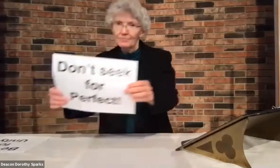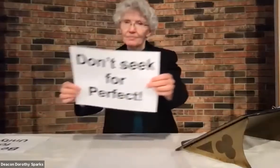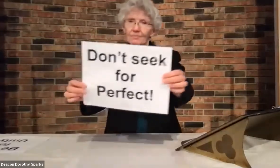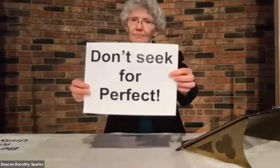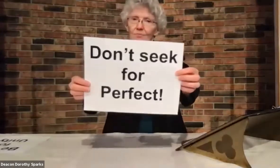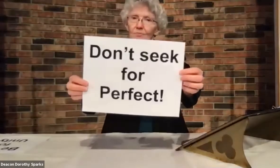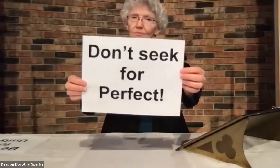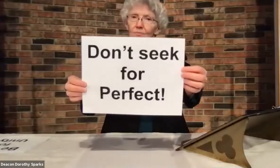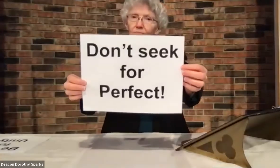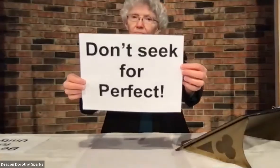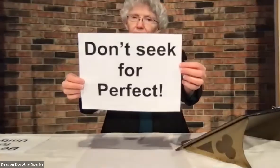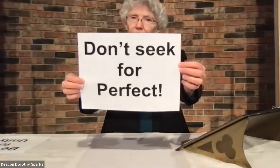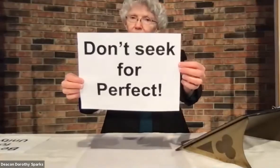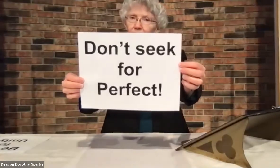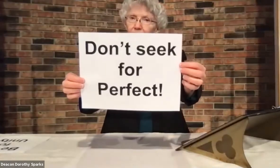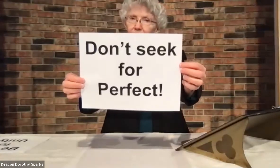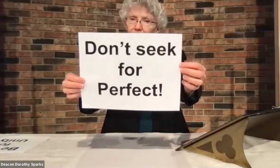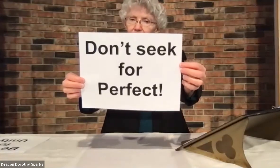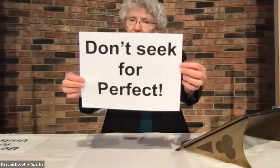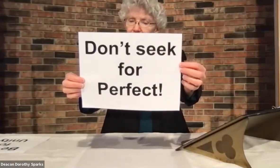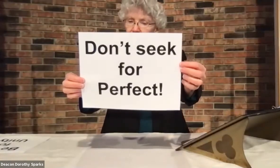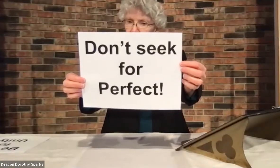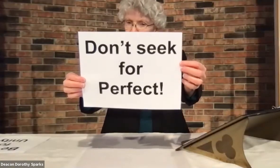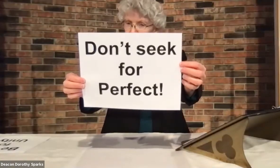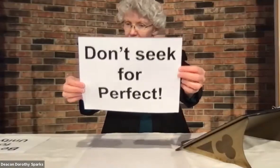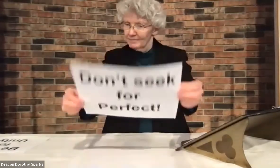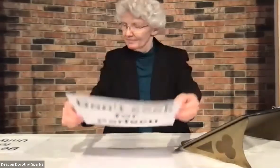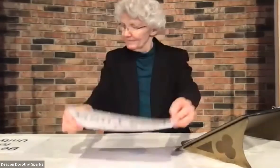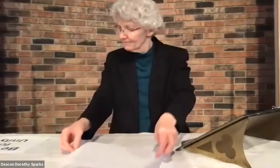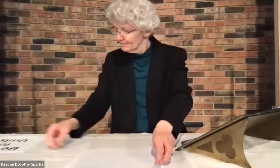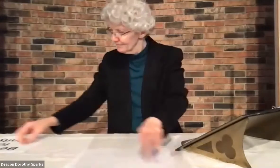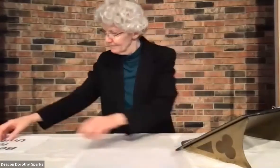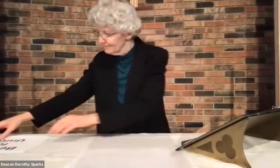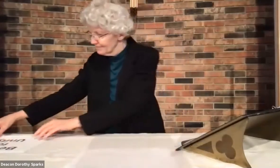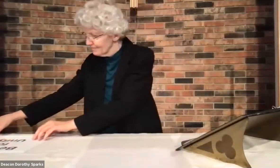and to be there for them? Do not seek for perfection.